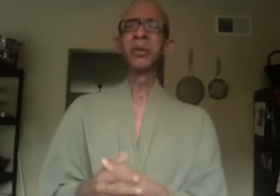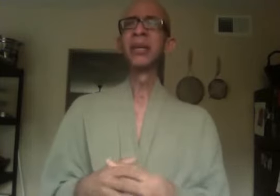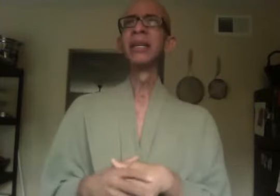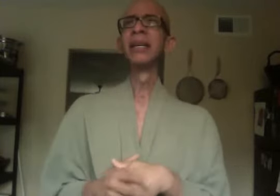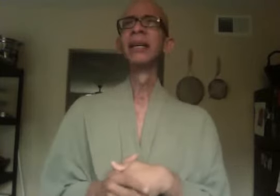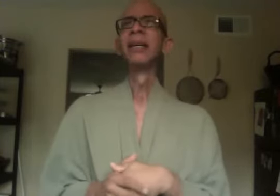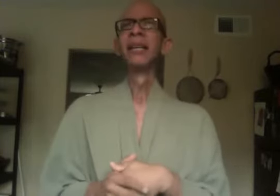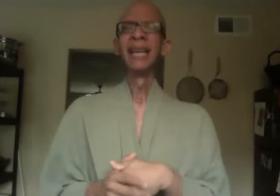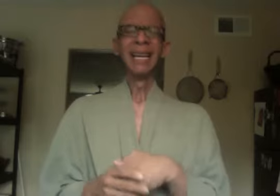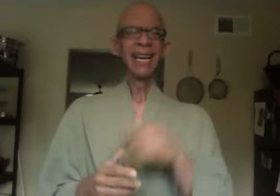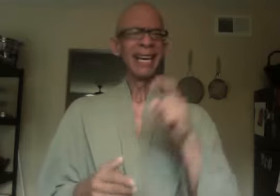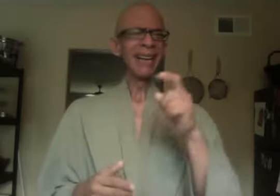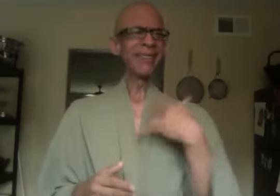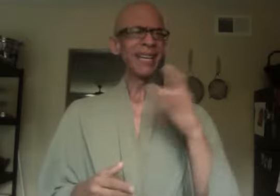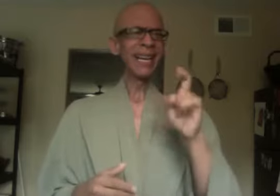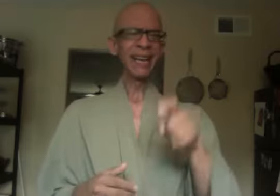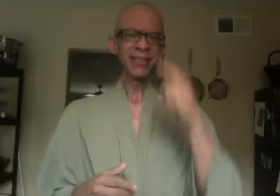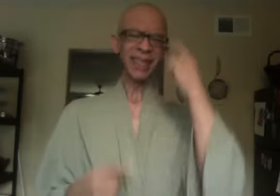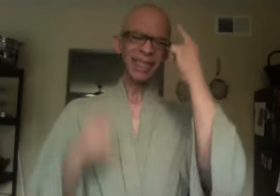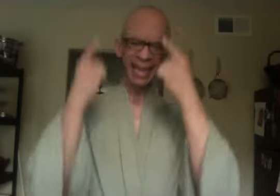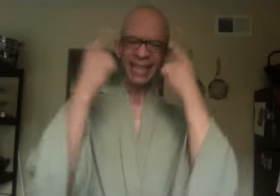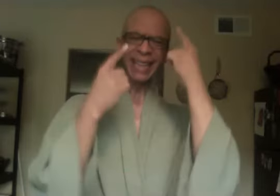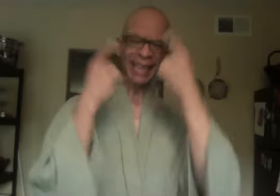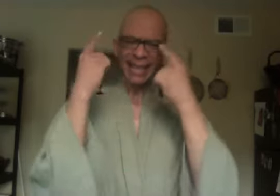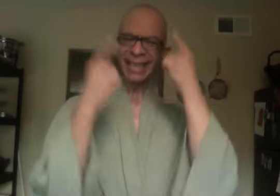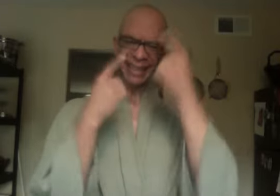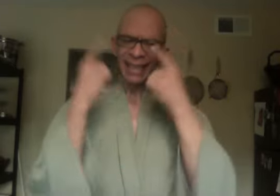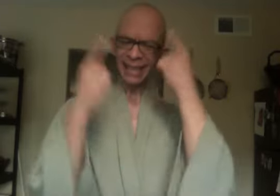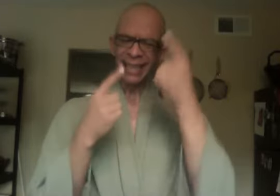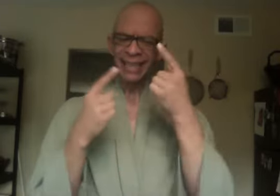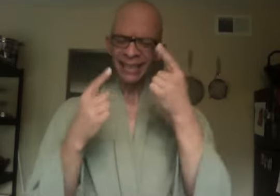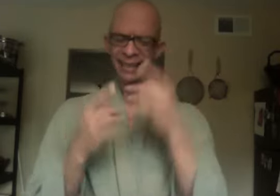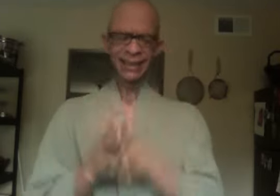would. I feel like I have to think and think and think and think.